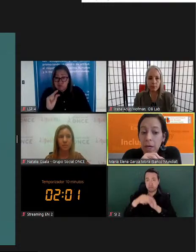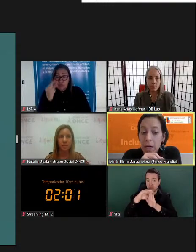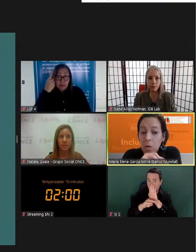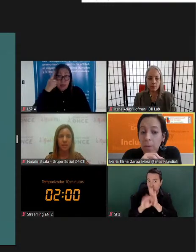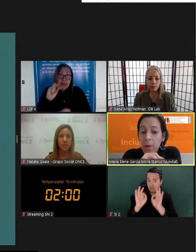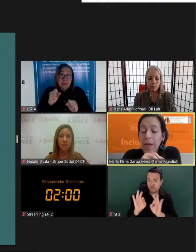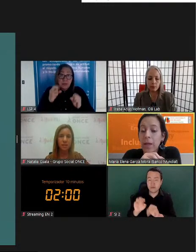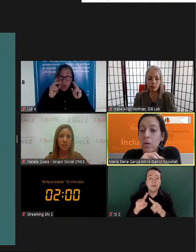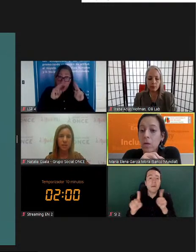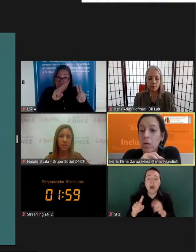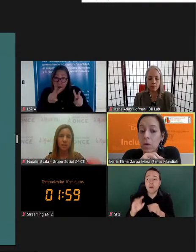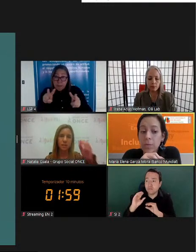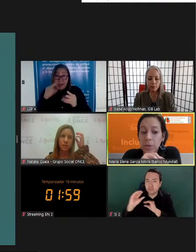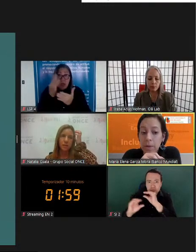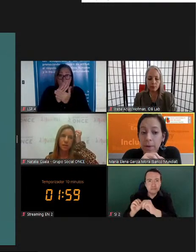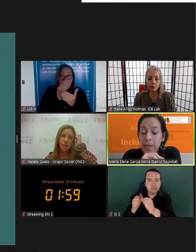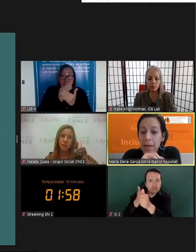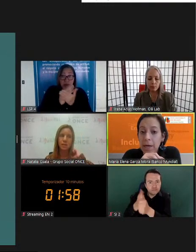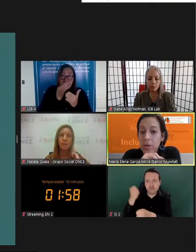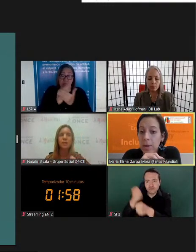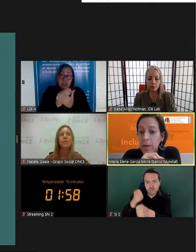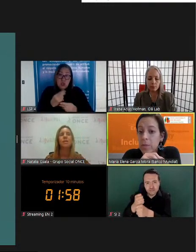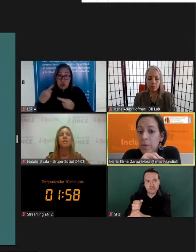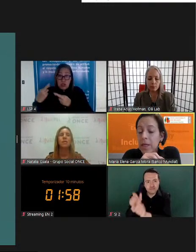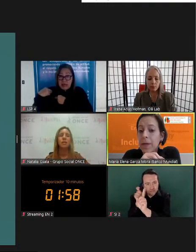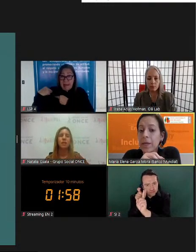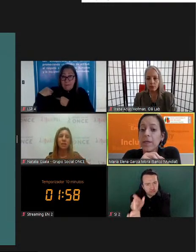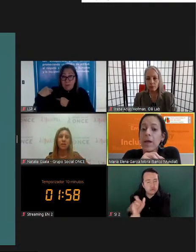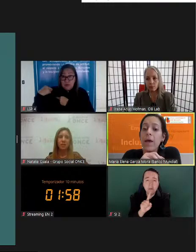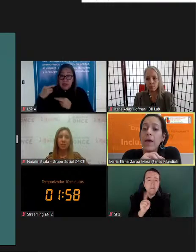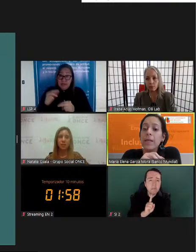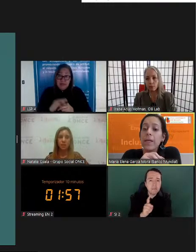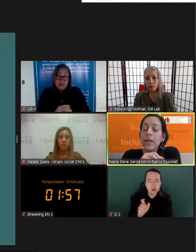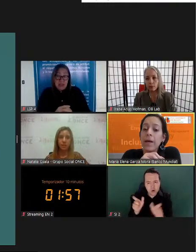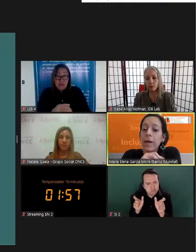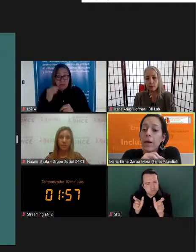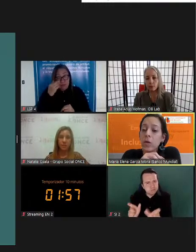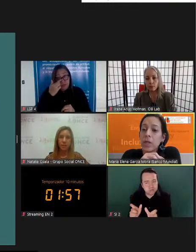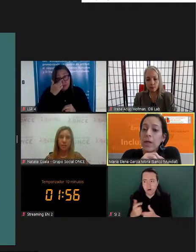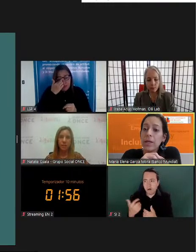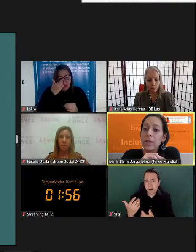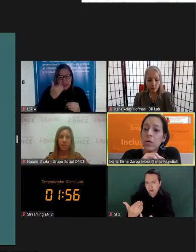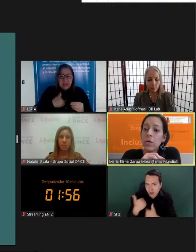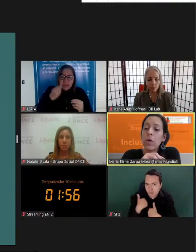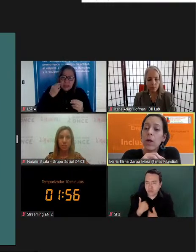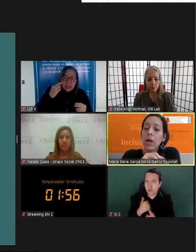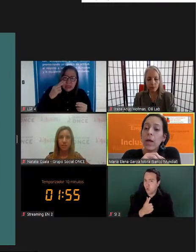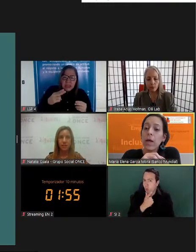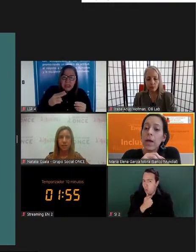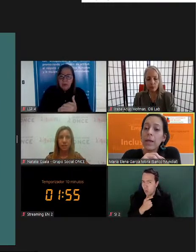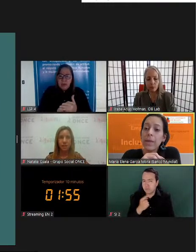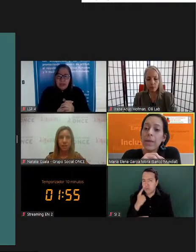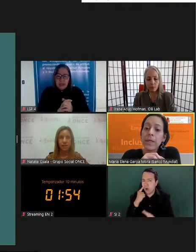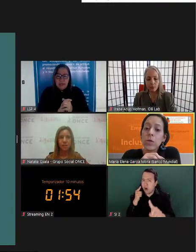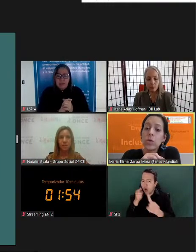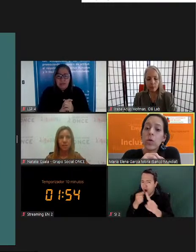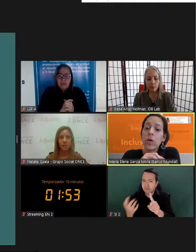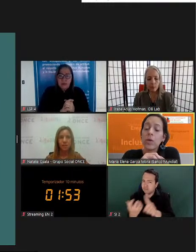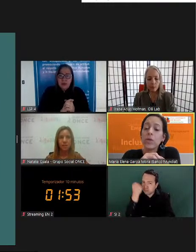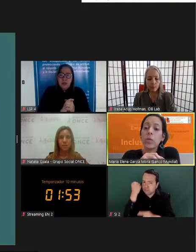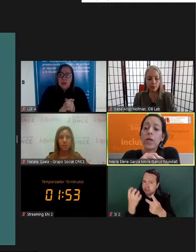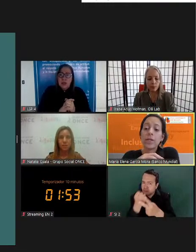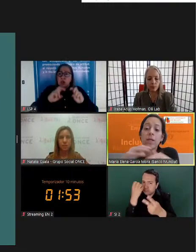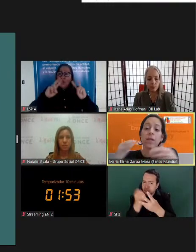allocated to actually monitor compliance with clear responsibilities and measurable objectives we need to